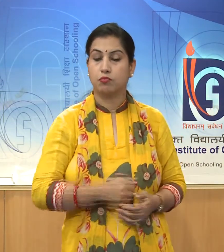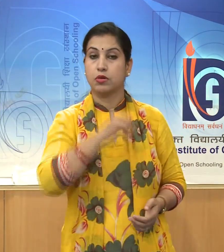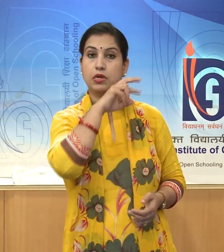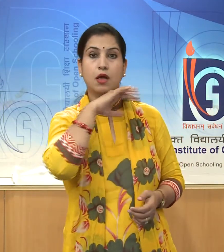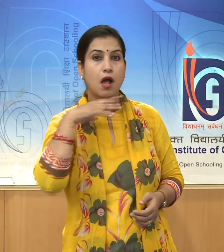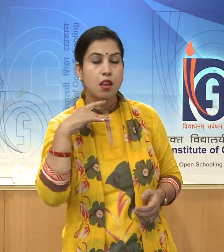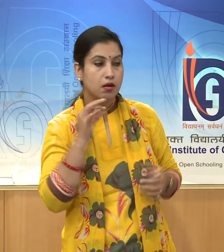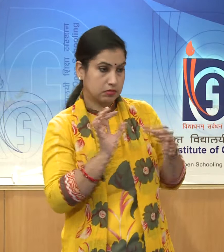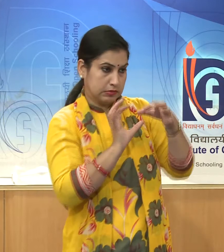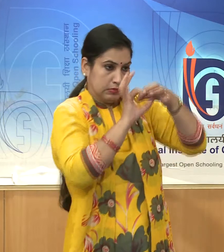color relations.